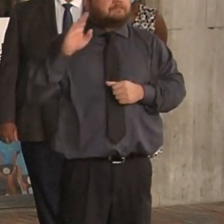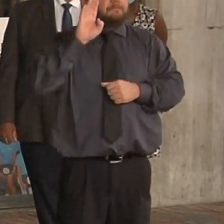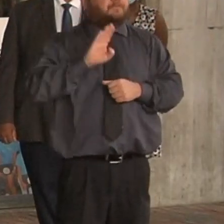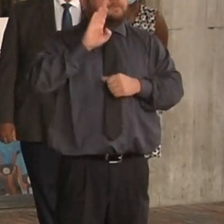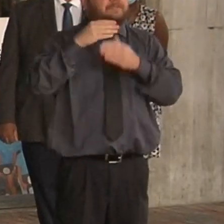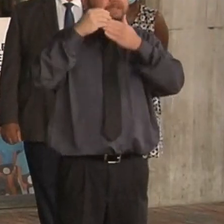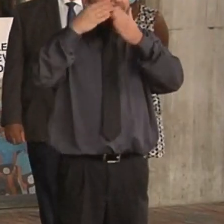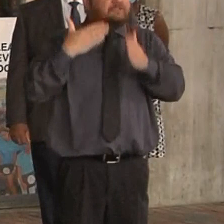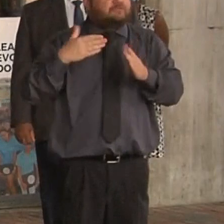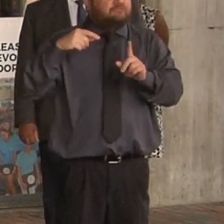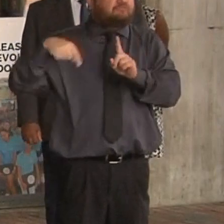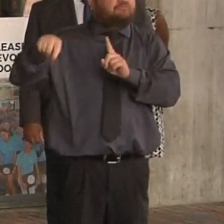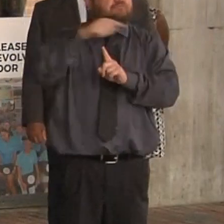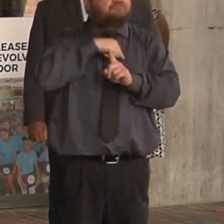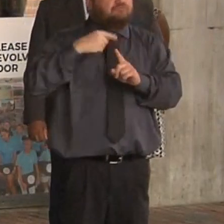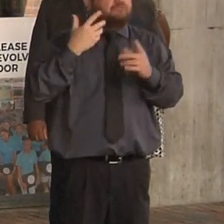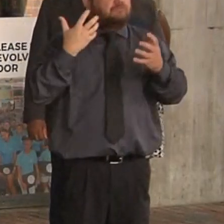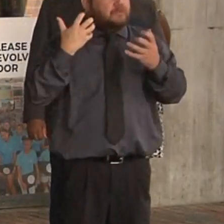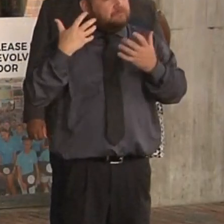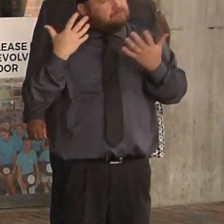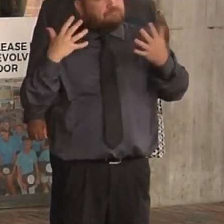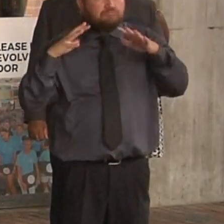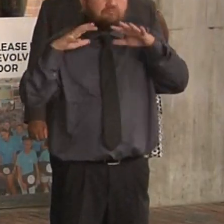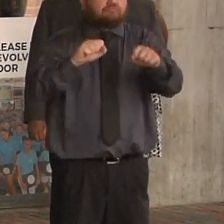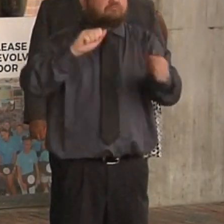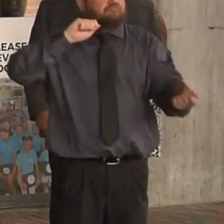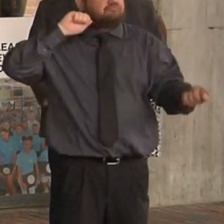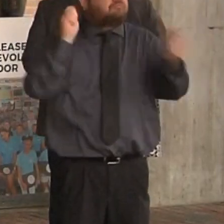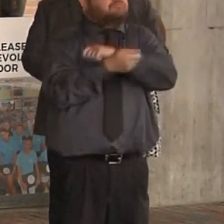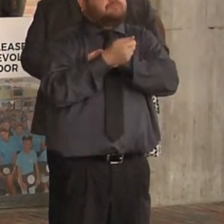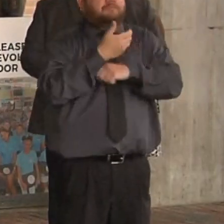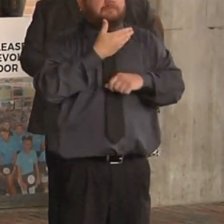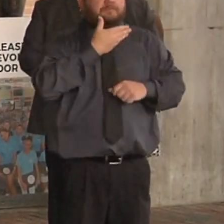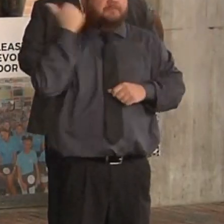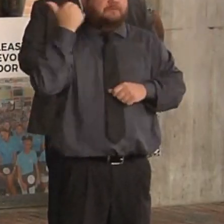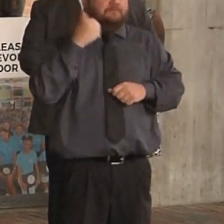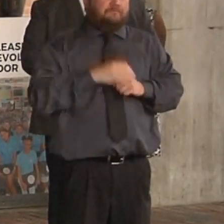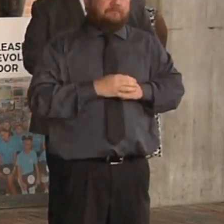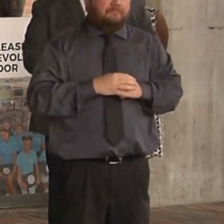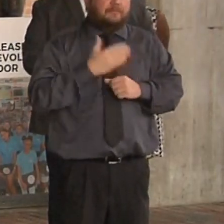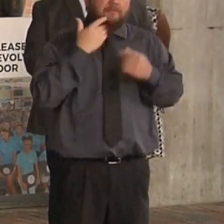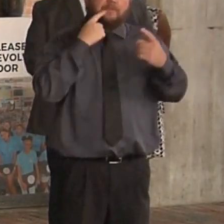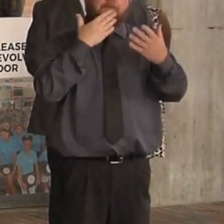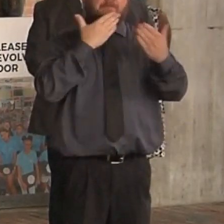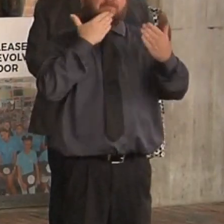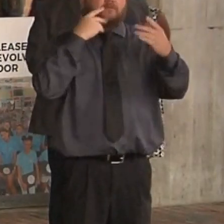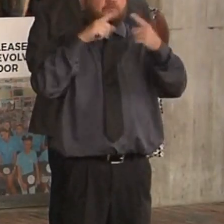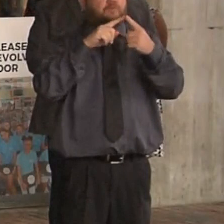diverse members of our community. I want to thank you, and now I'll open up for questions.